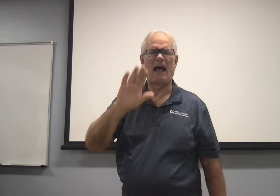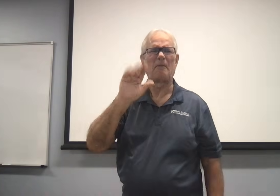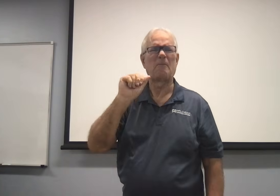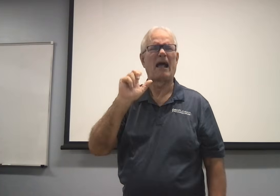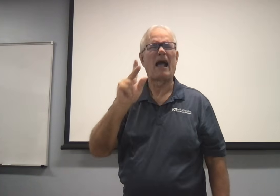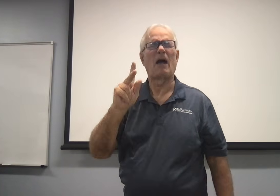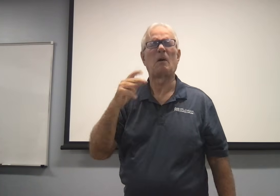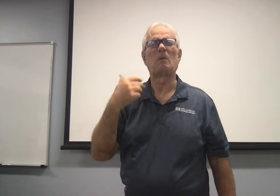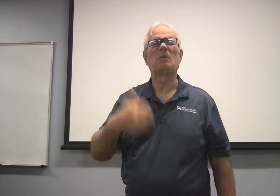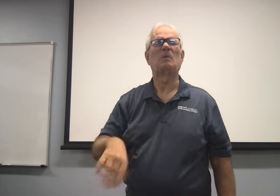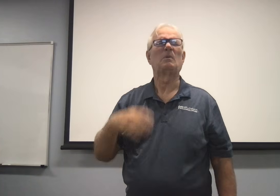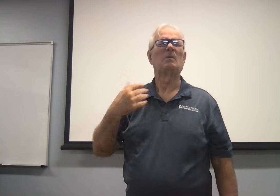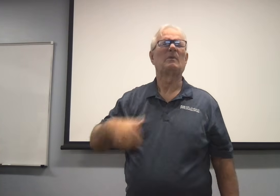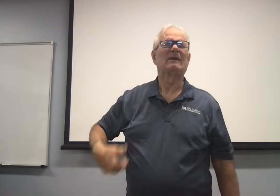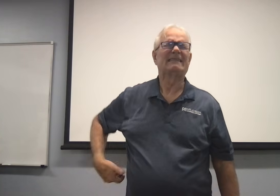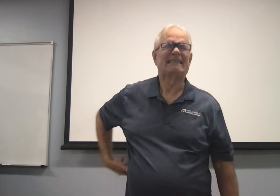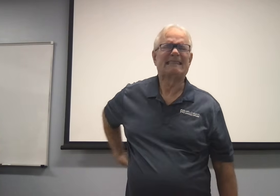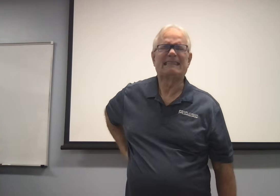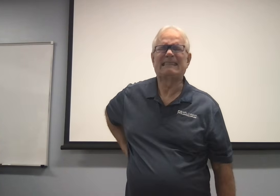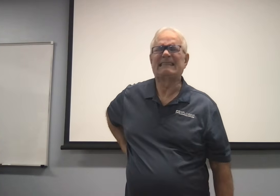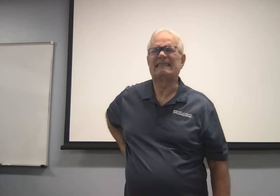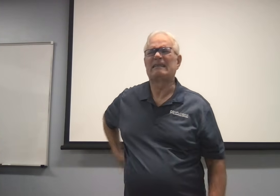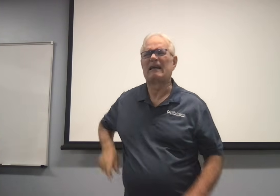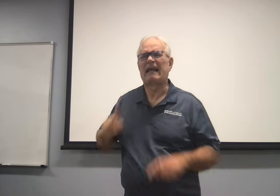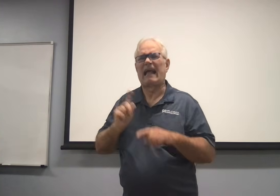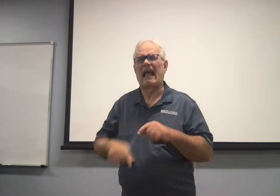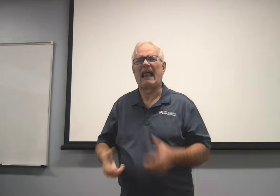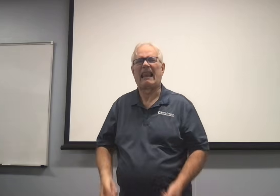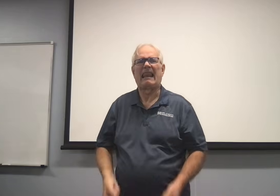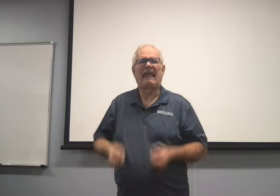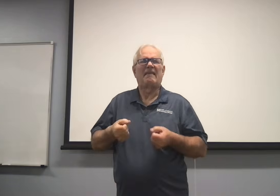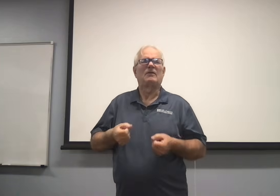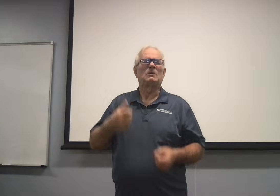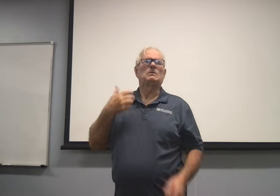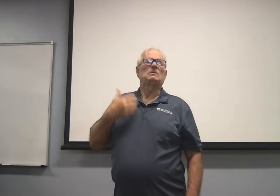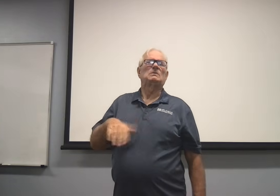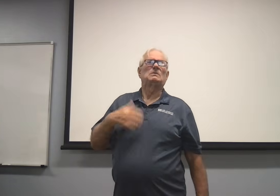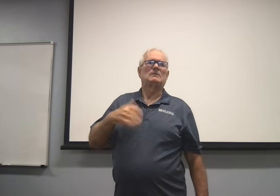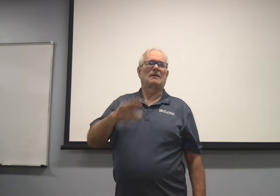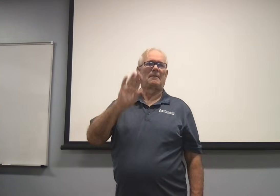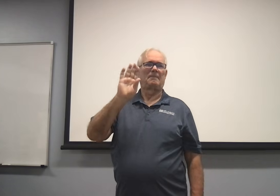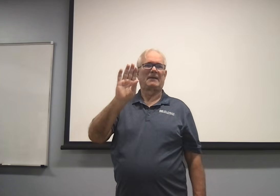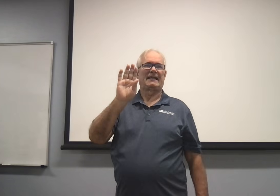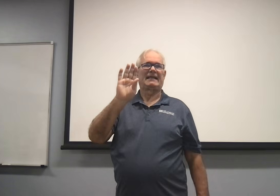Your C is got 2 fingers to it instead of all 4. You're like, oh, my back, I can't lift things. Ugh.